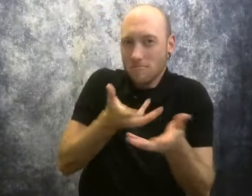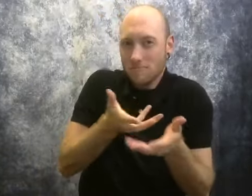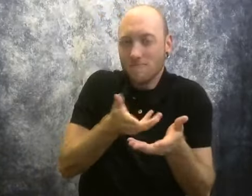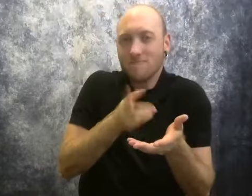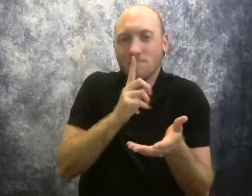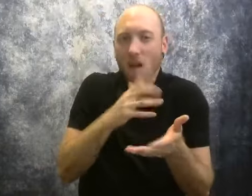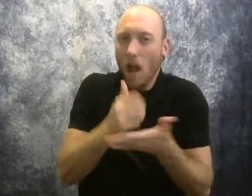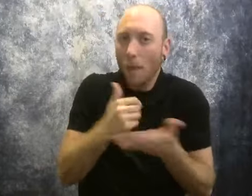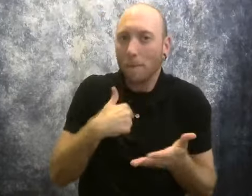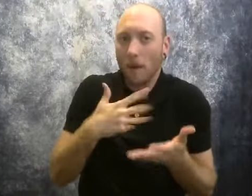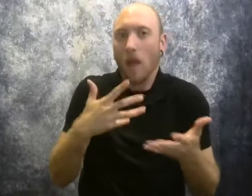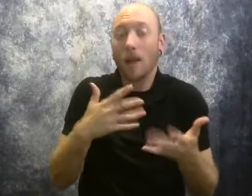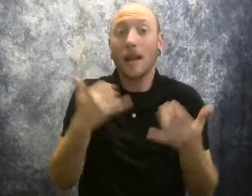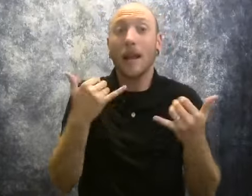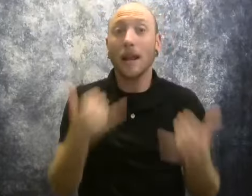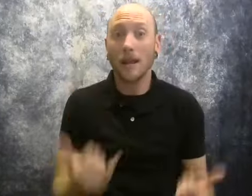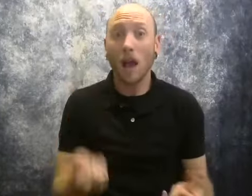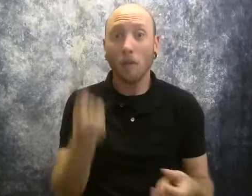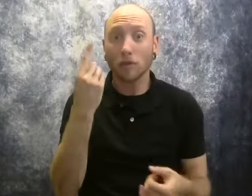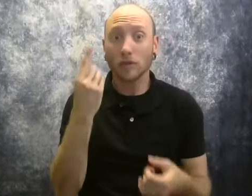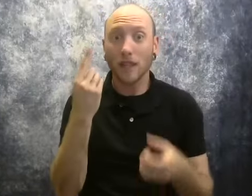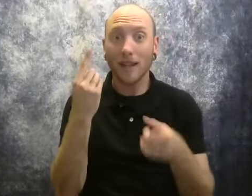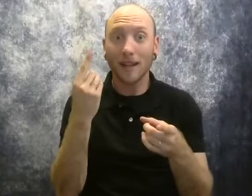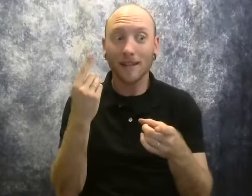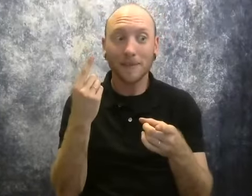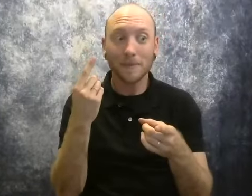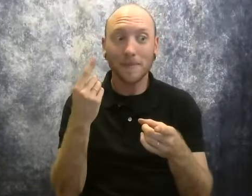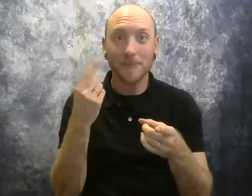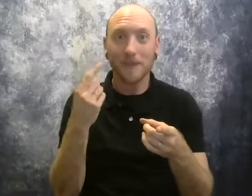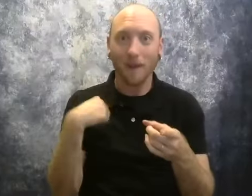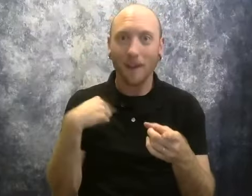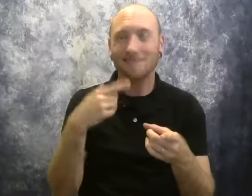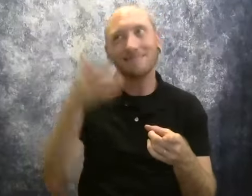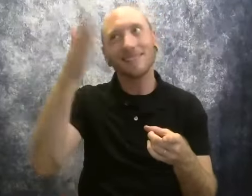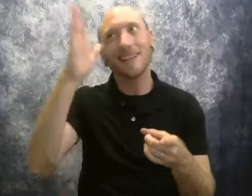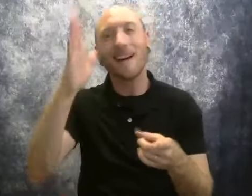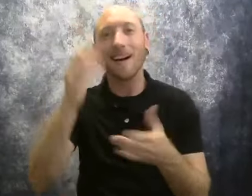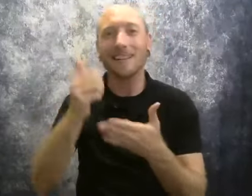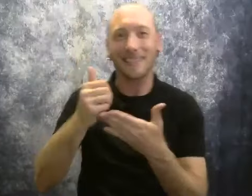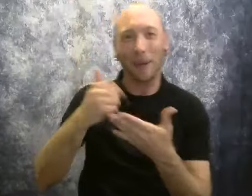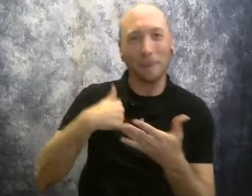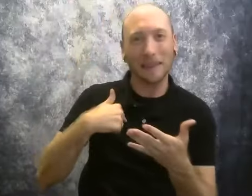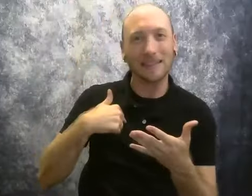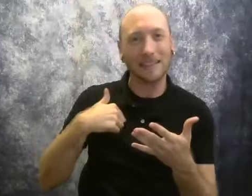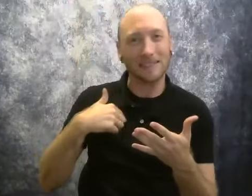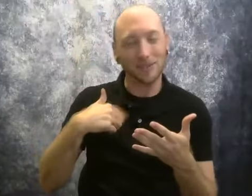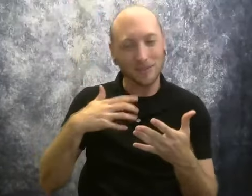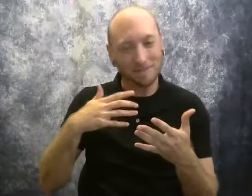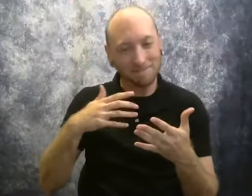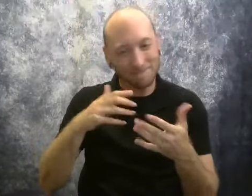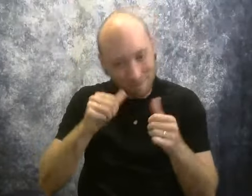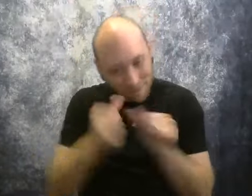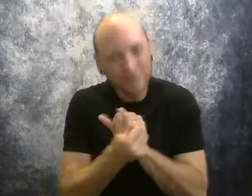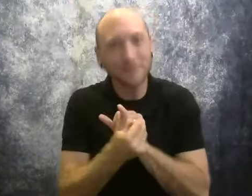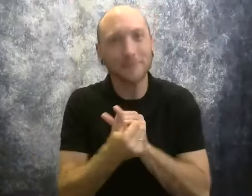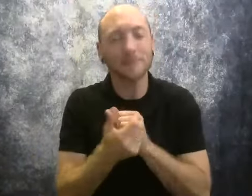was a great help right through then. And obviously today I understand, by the grace of God, I could have flipped either side of the fence, but I am where I